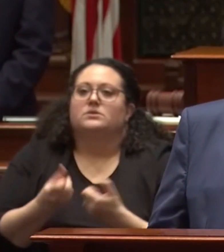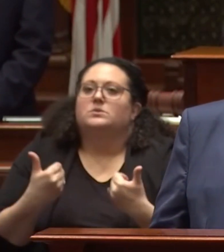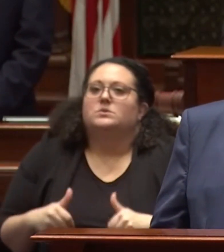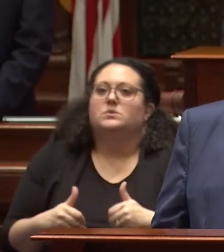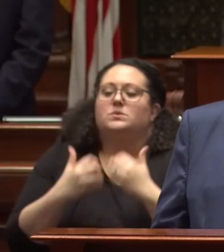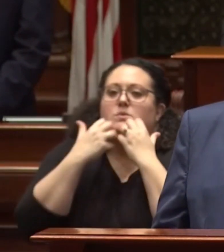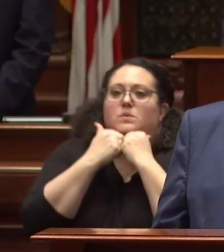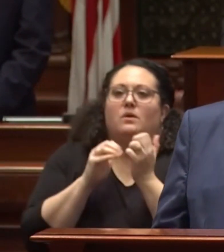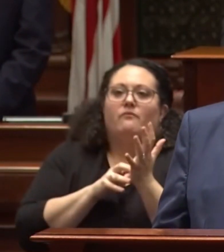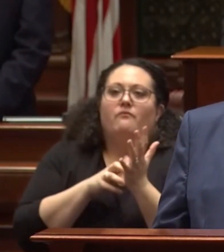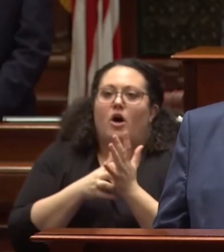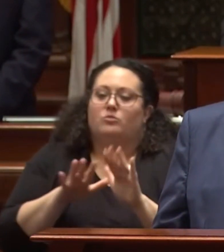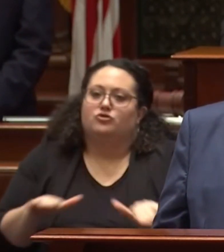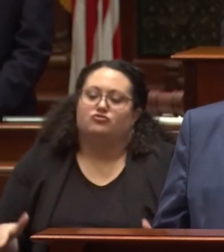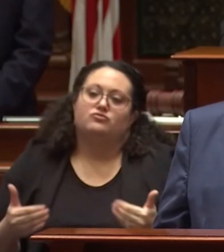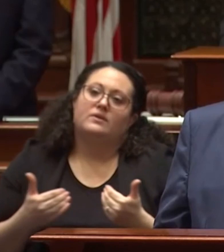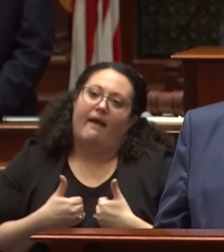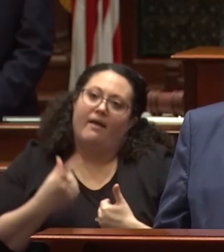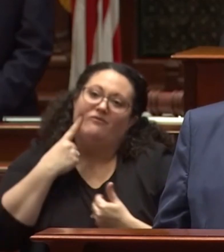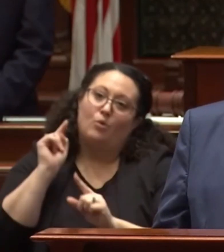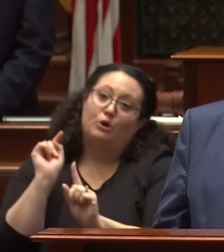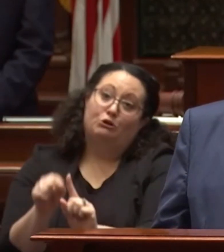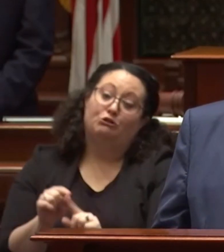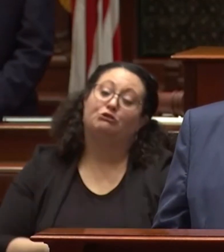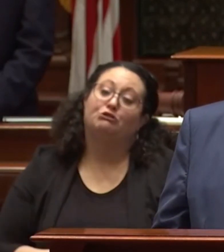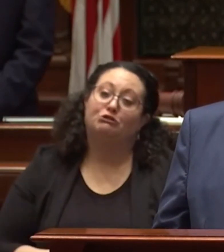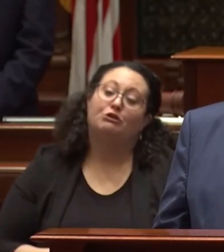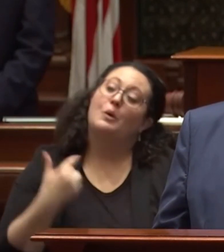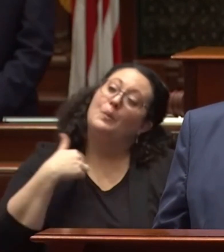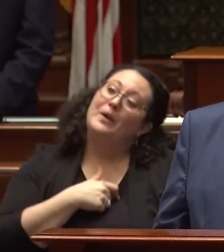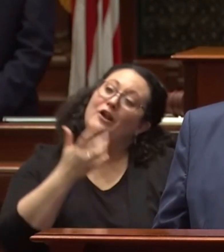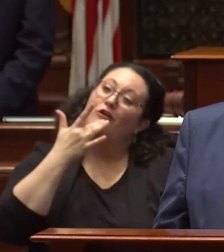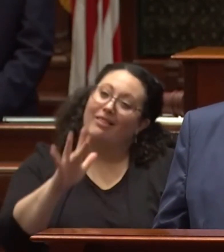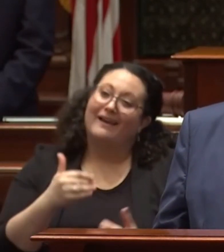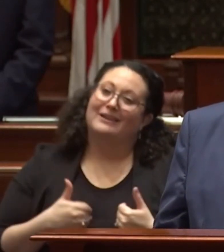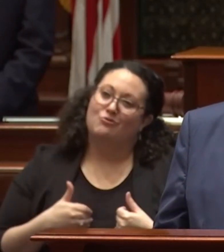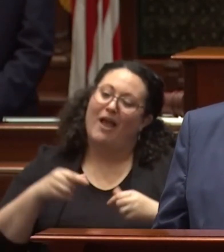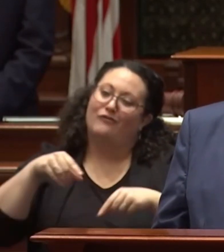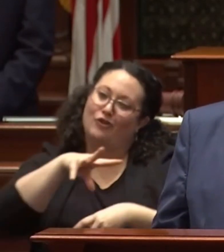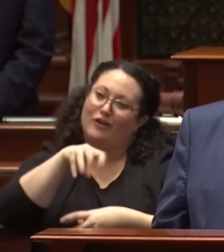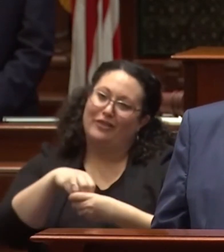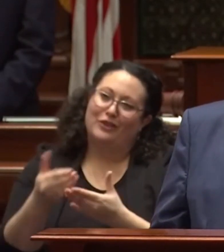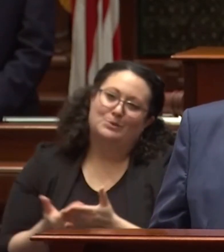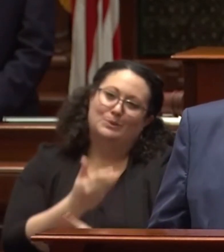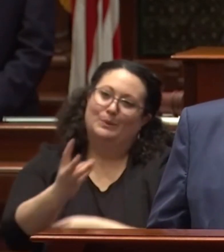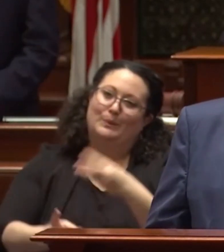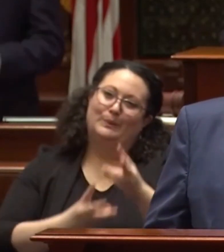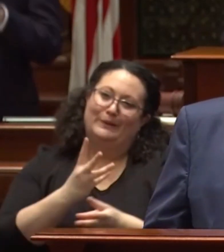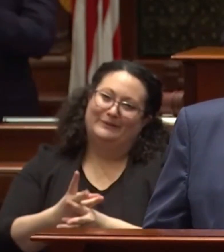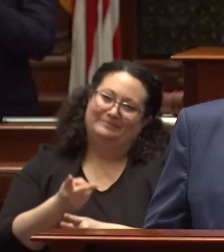state's most vulnerable children have for her. We are lucky to have her in this new role.